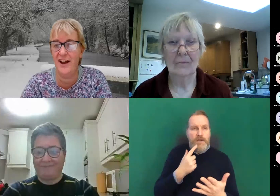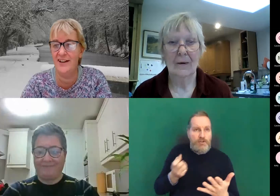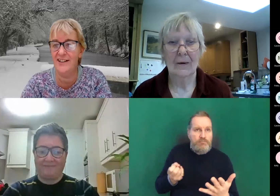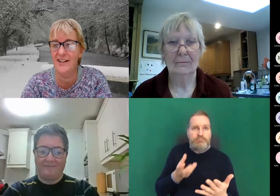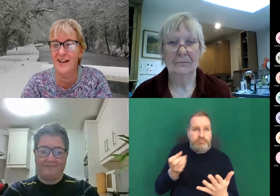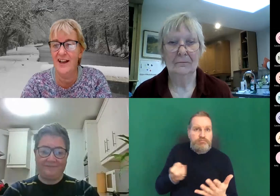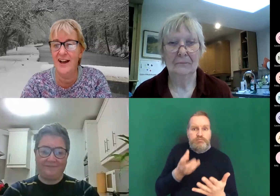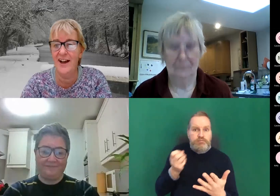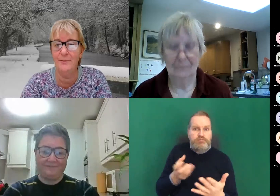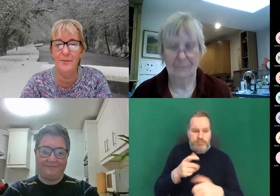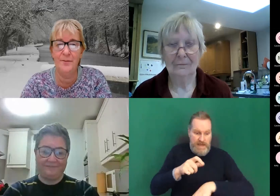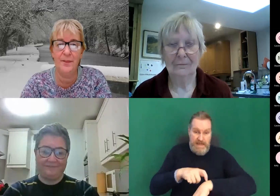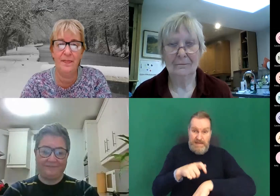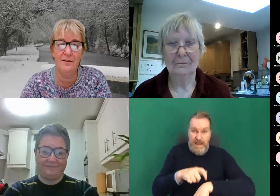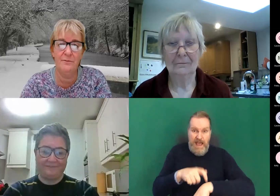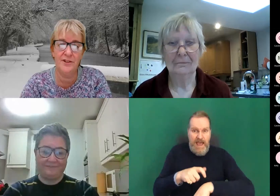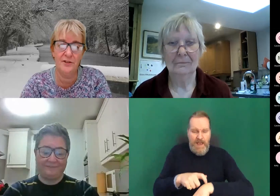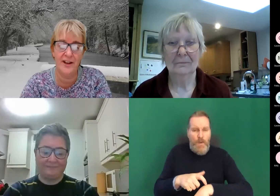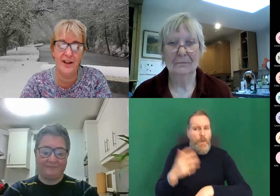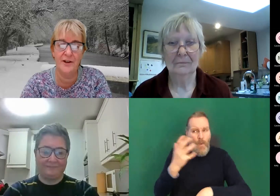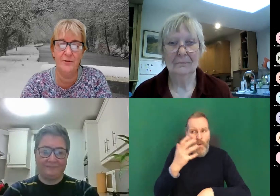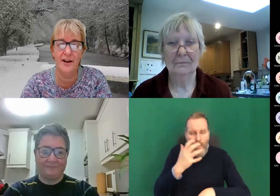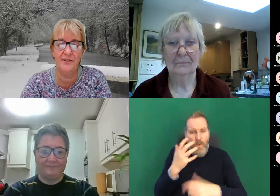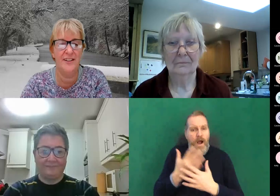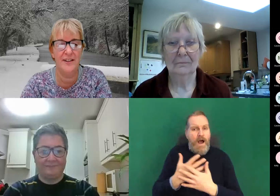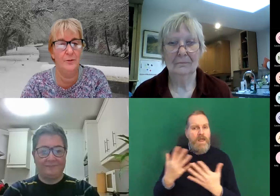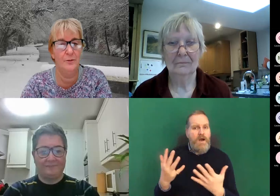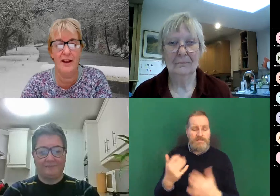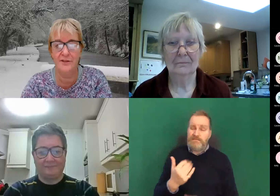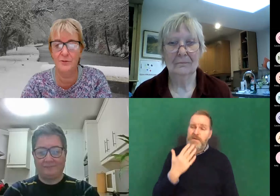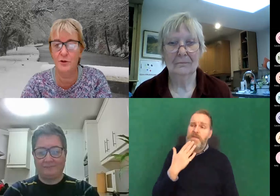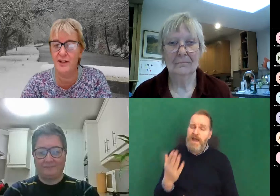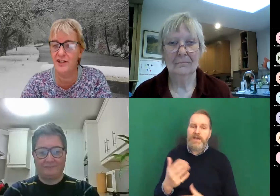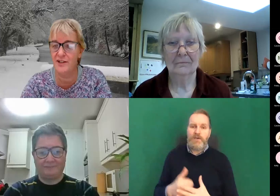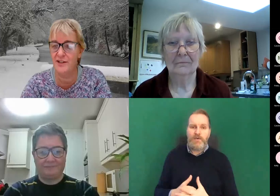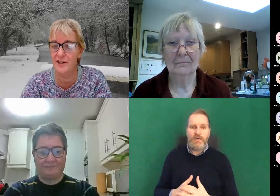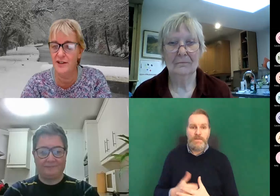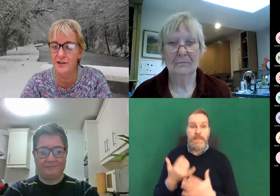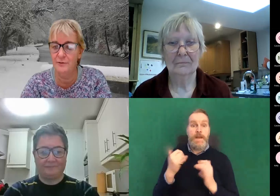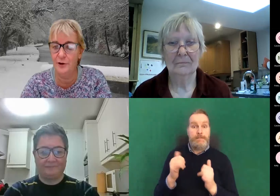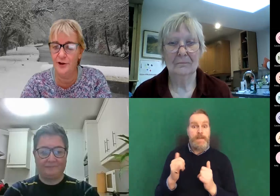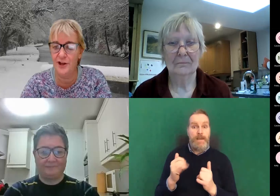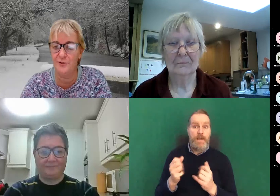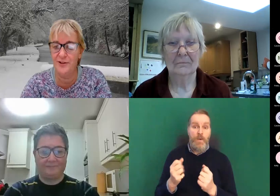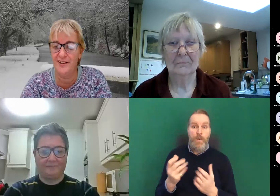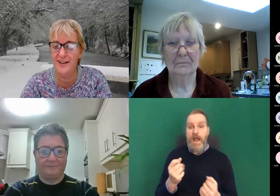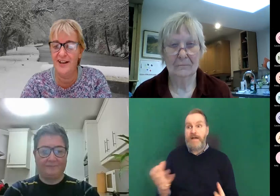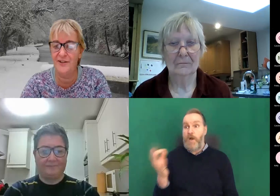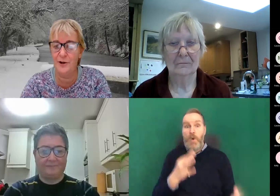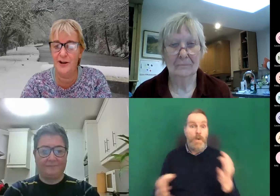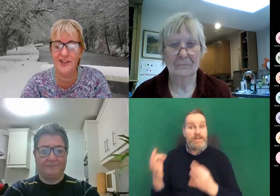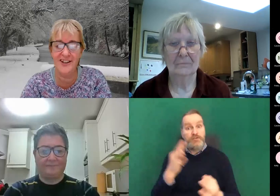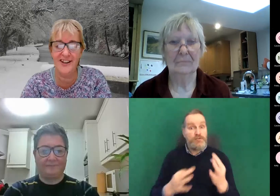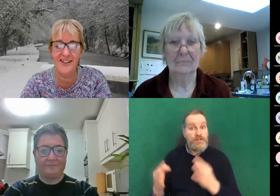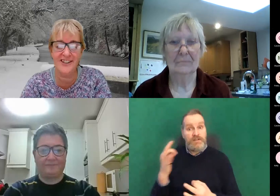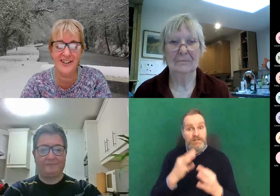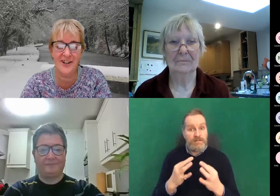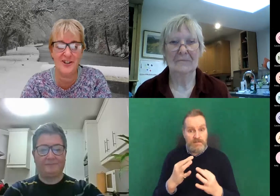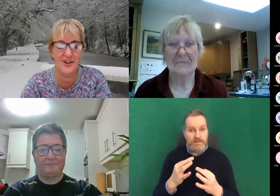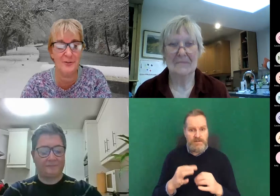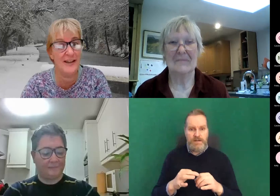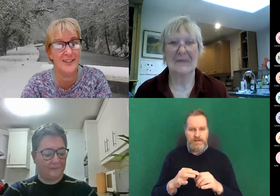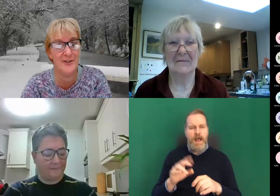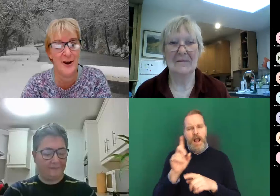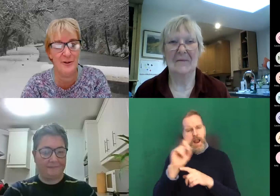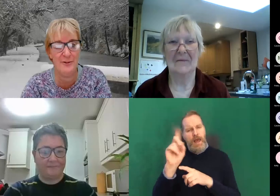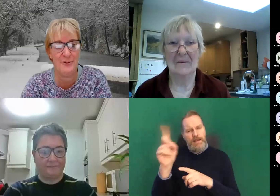time that you had. So thank you. And I think that we may have some questions for you in the question and answer